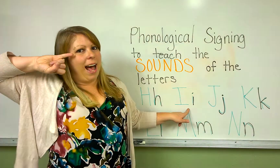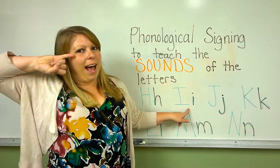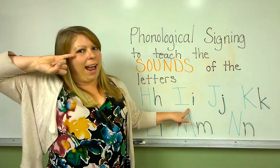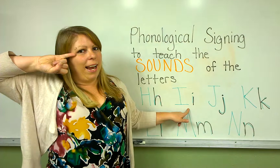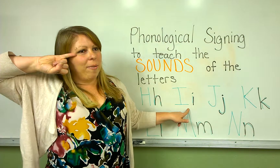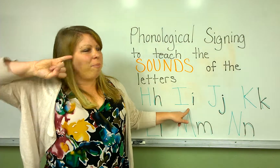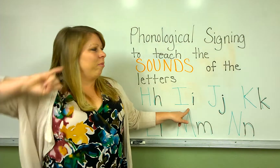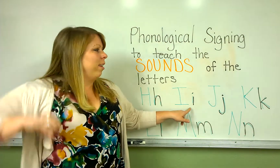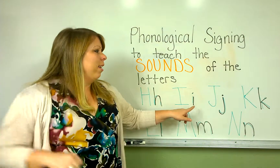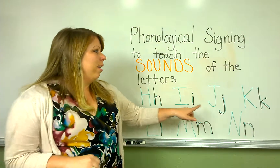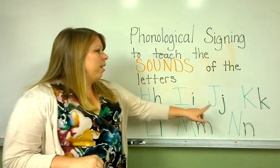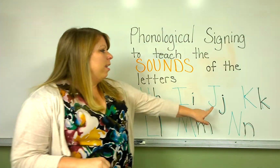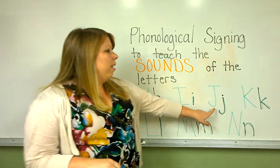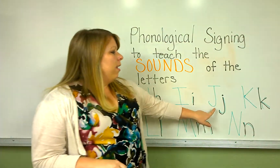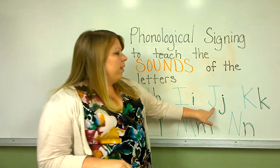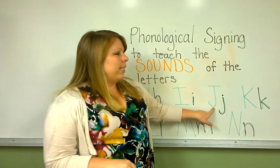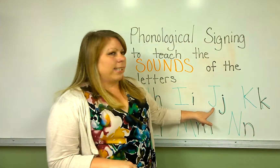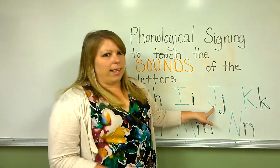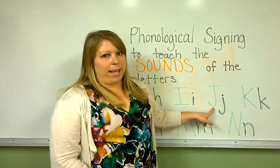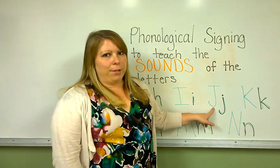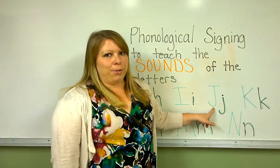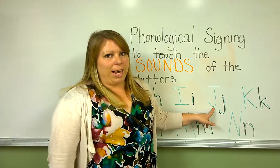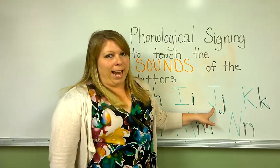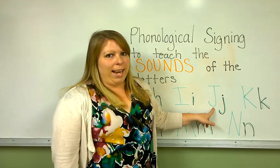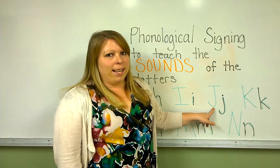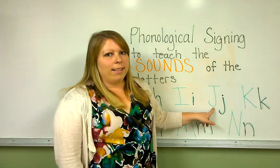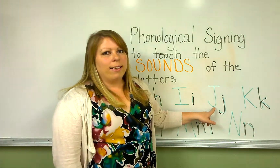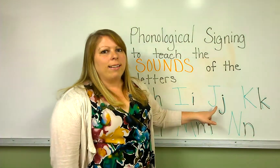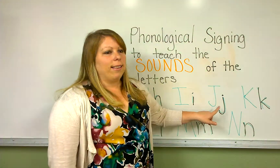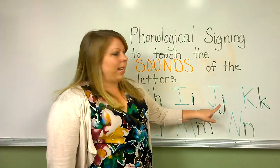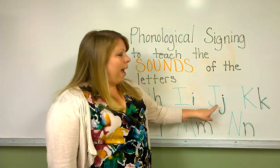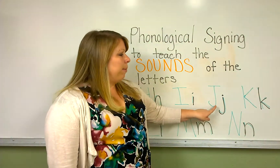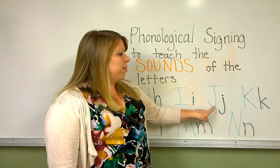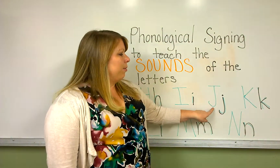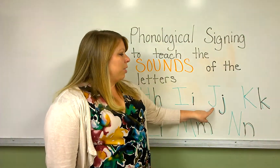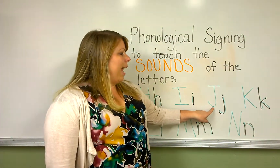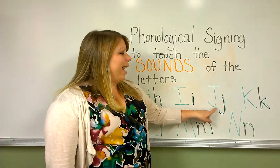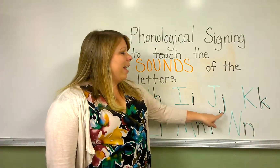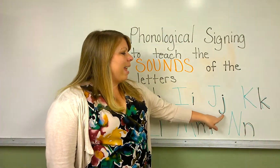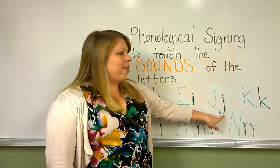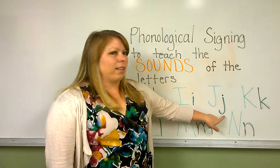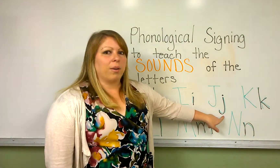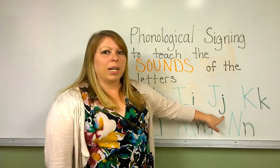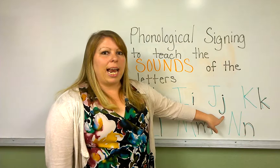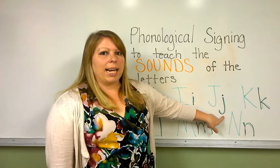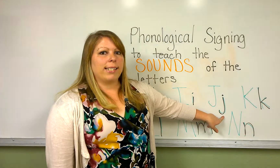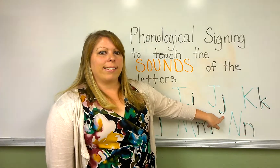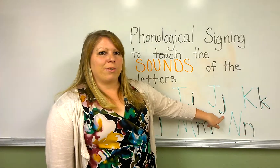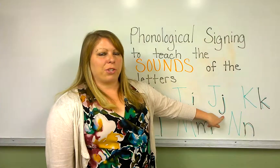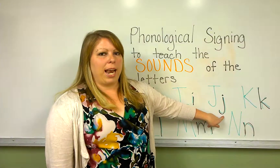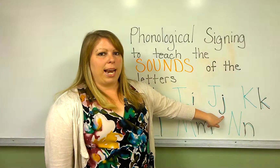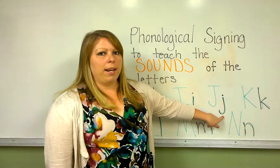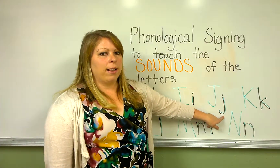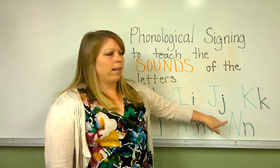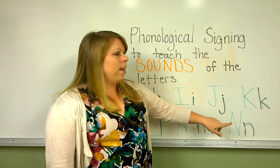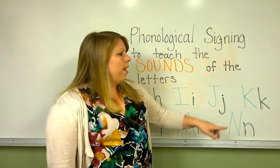I. This is the letter J, the capital J and the lowercase j.